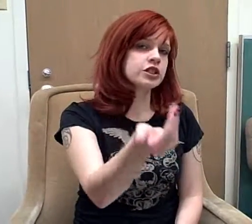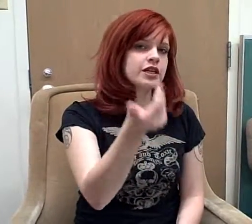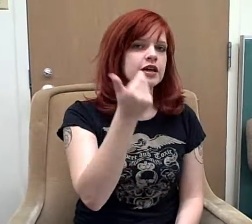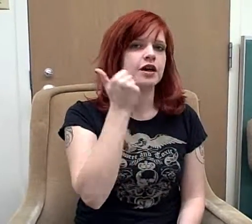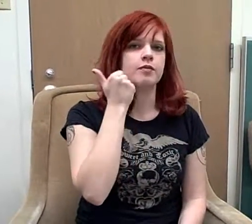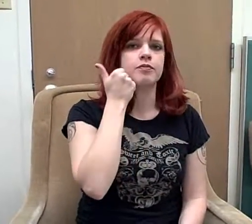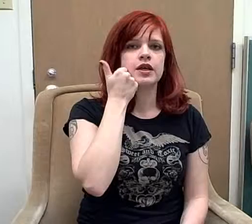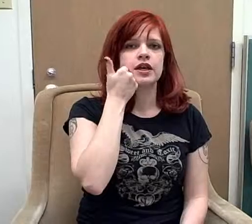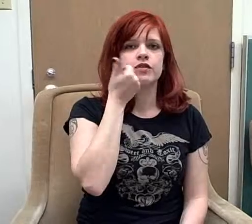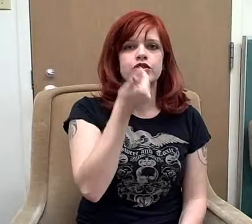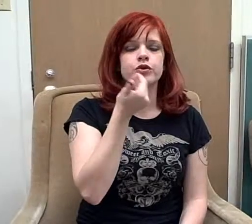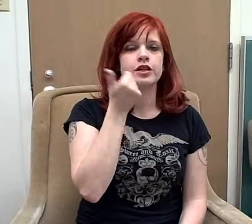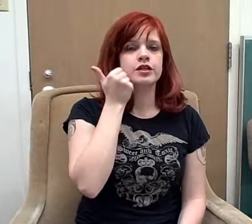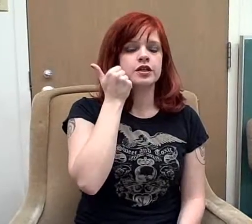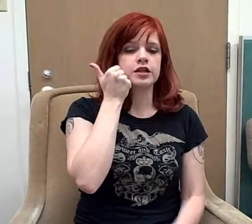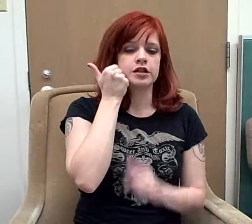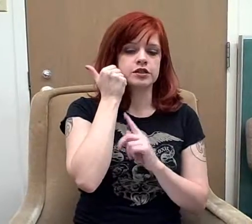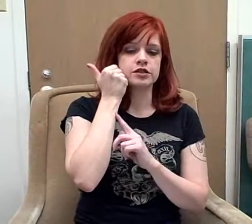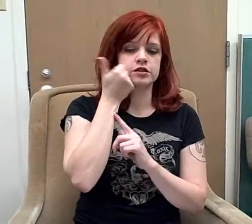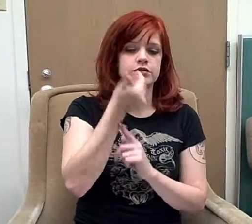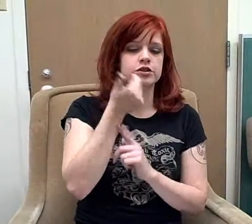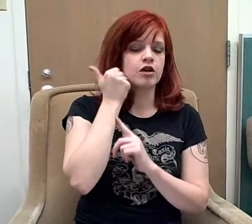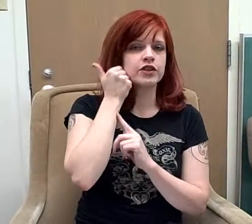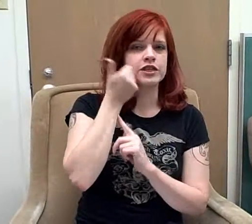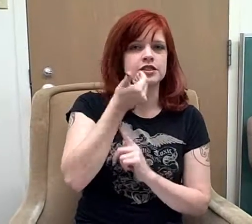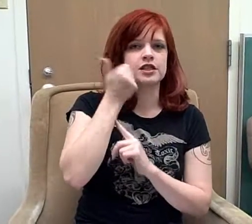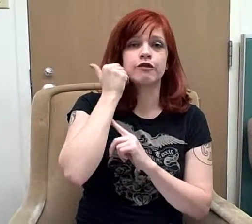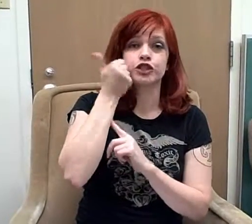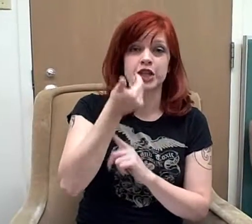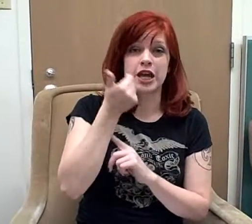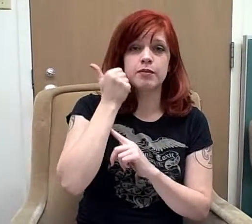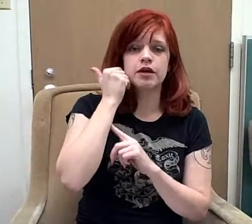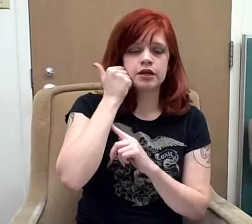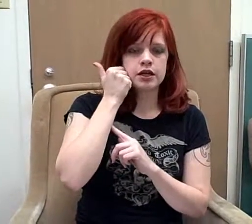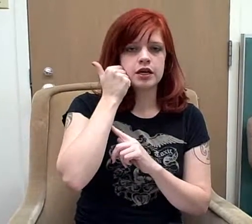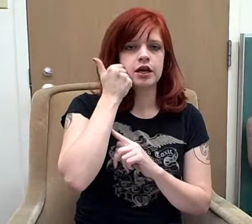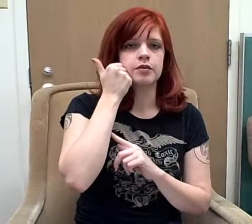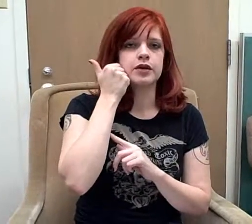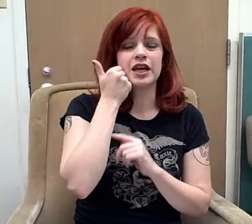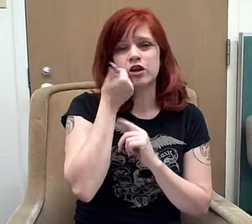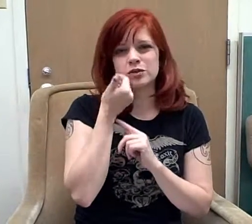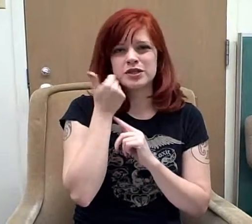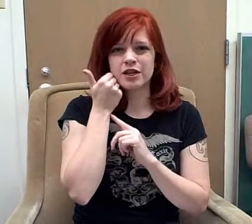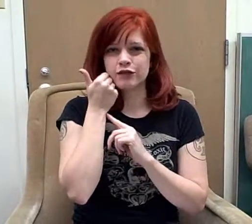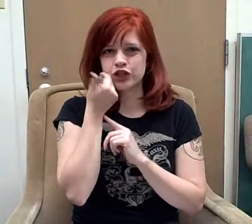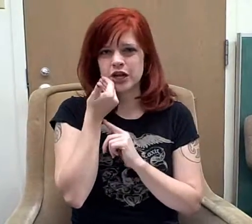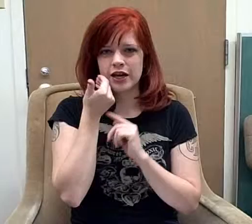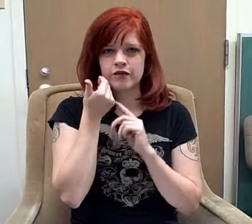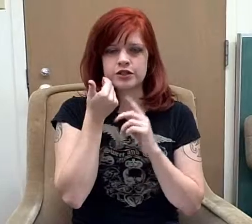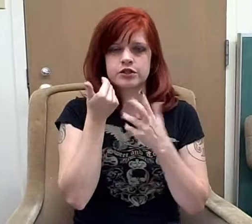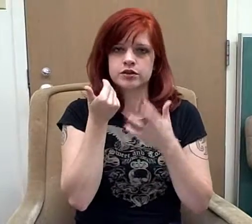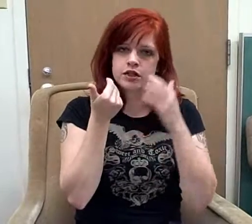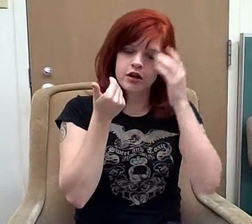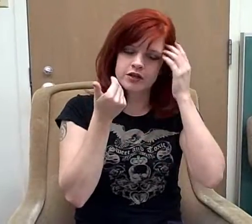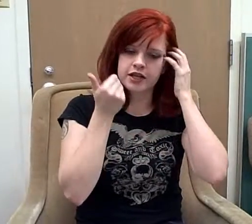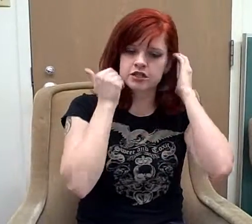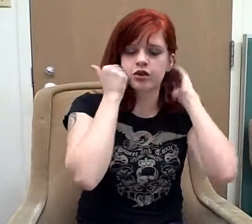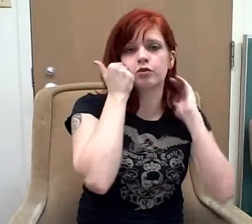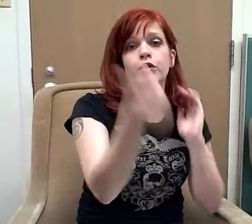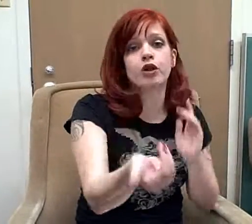harshly. If you do it softly, it's the sign for shame. Can also be a sign for shy if it's used in context, so you have to pull it